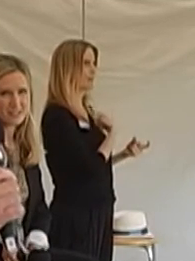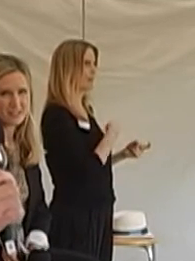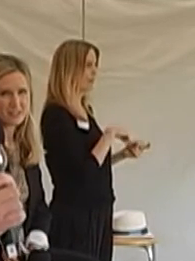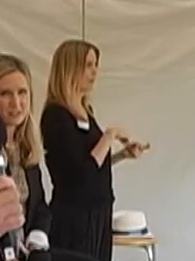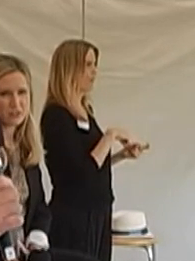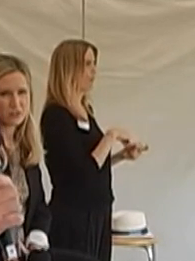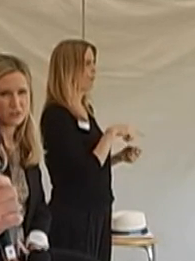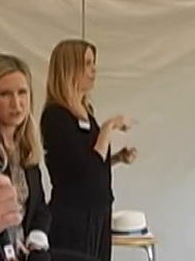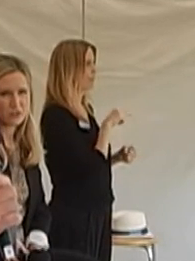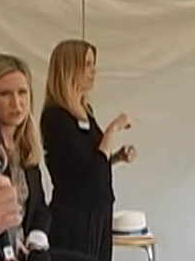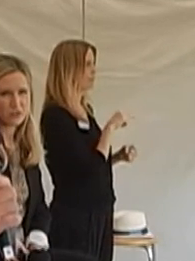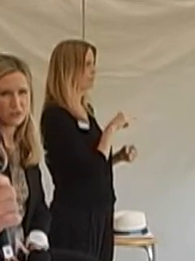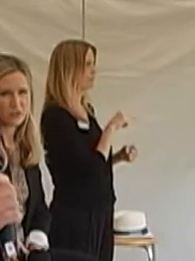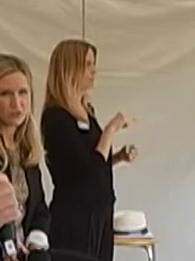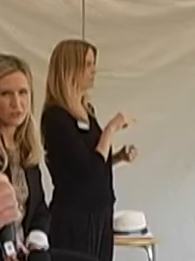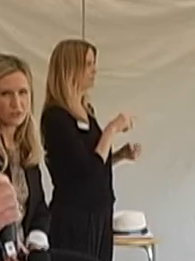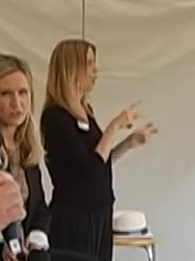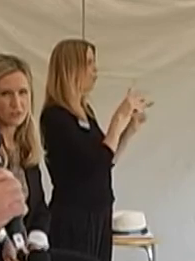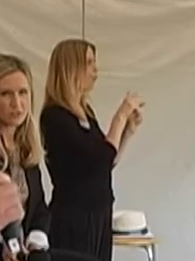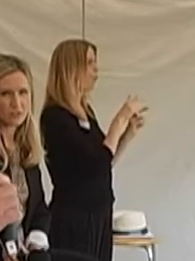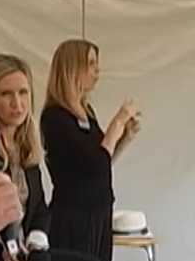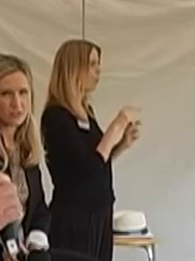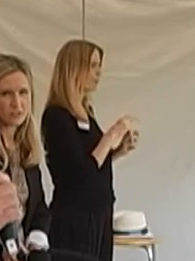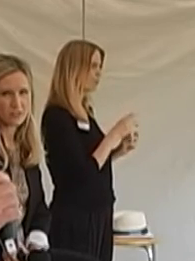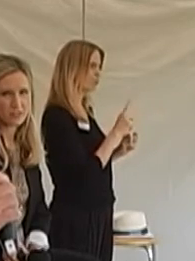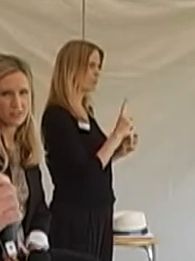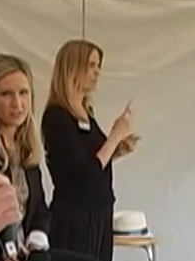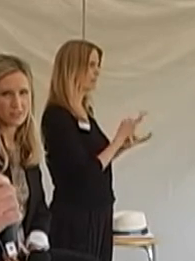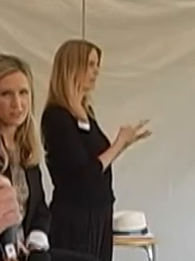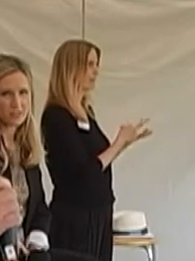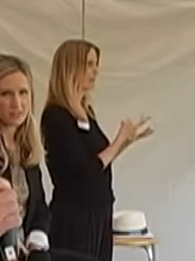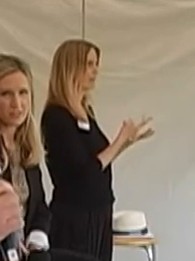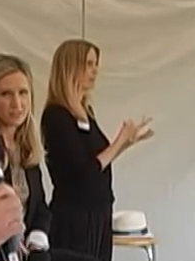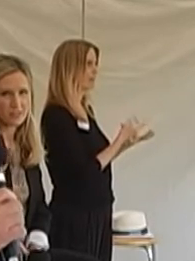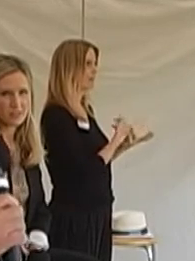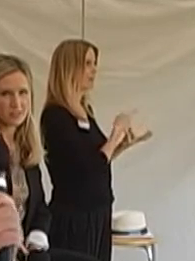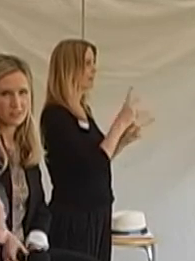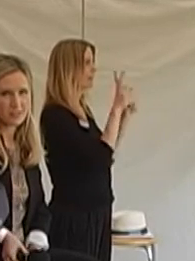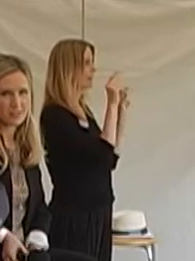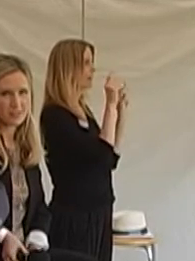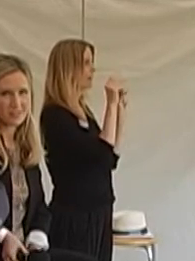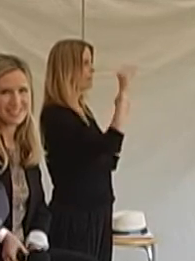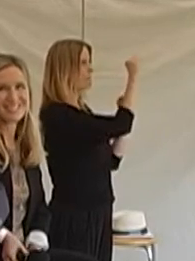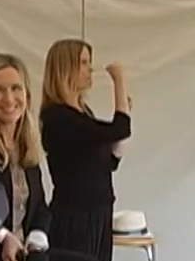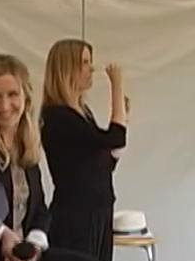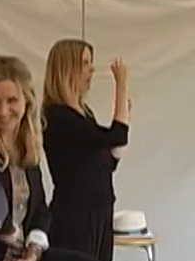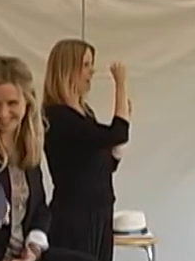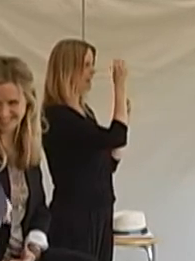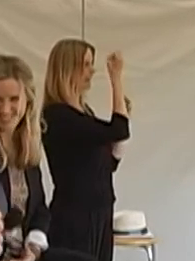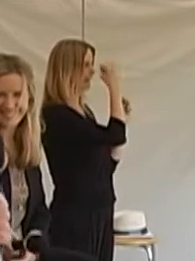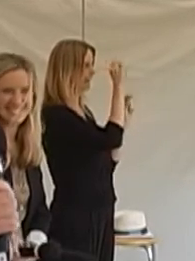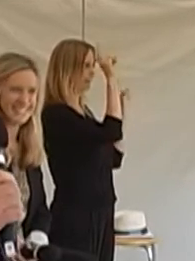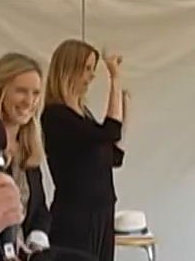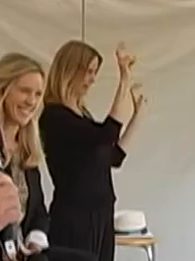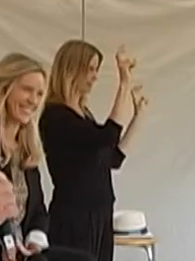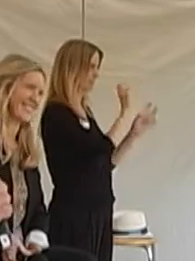investigative report from something called, which called itself Happy Planet Index.